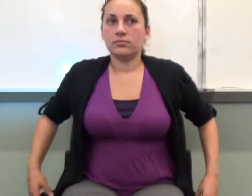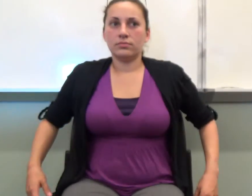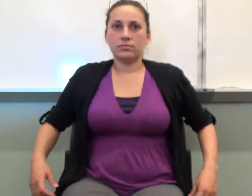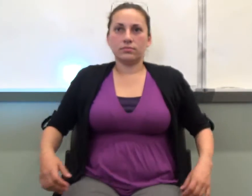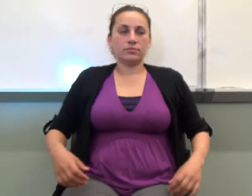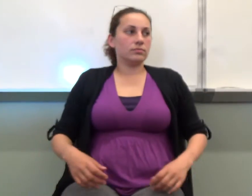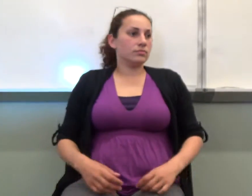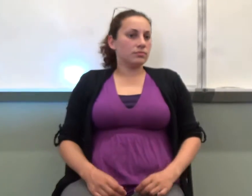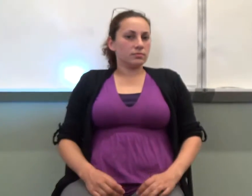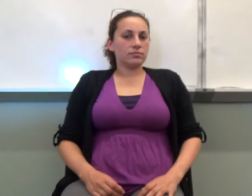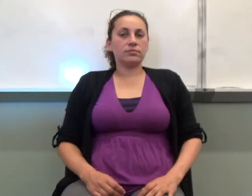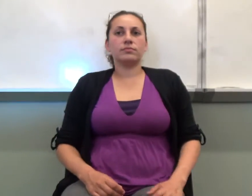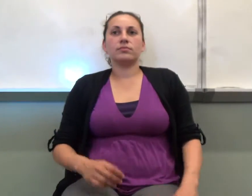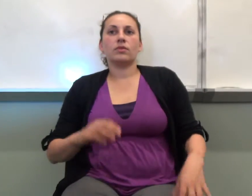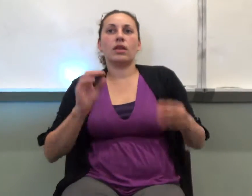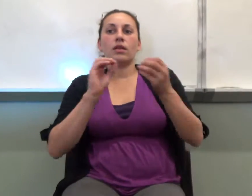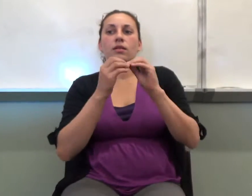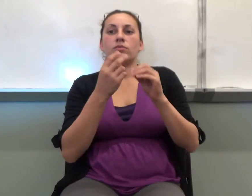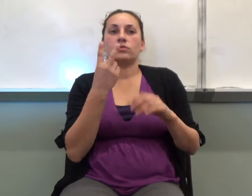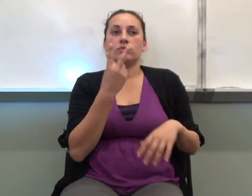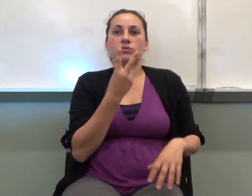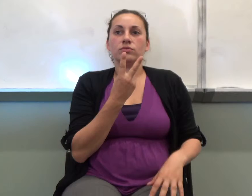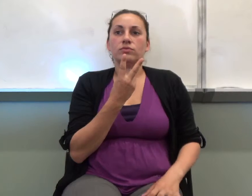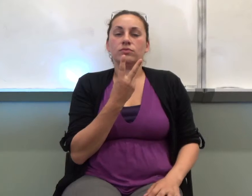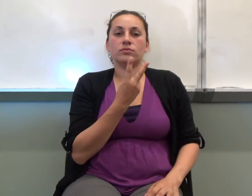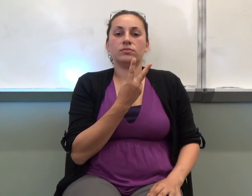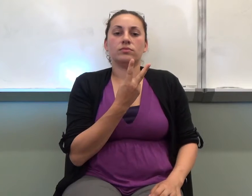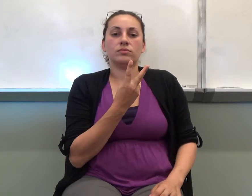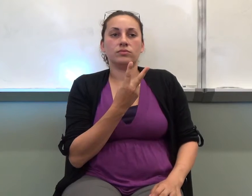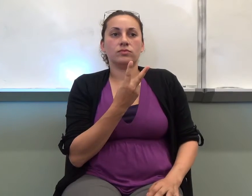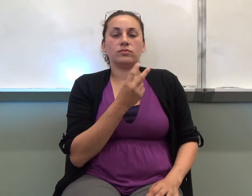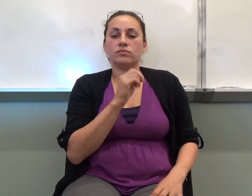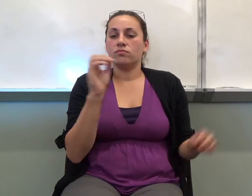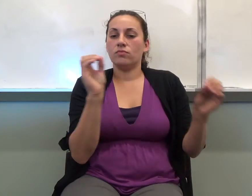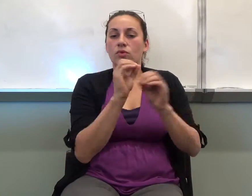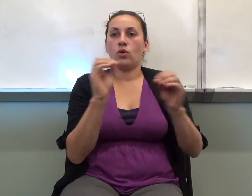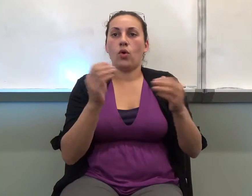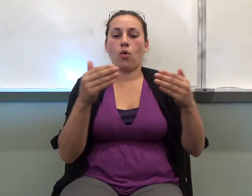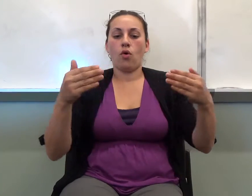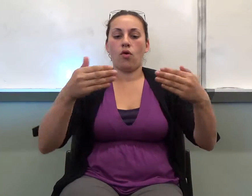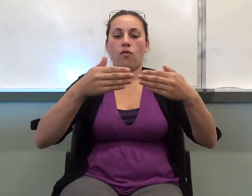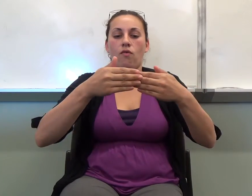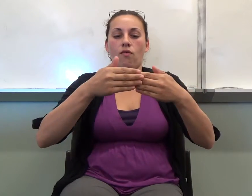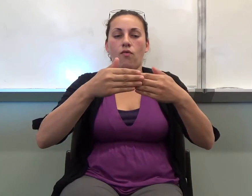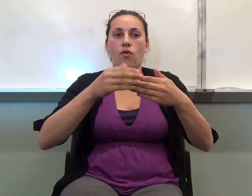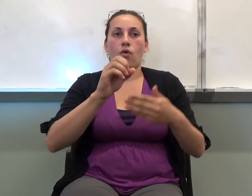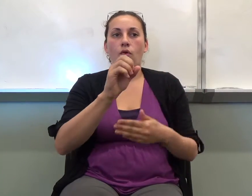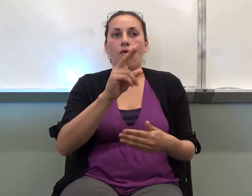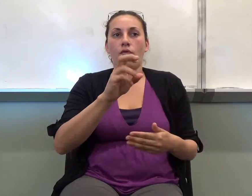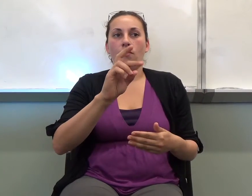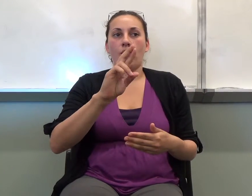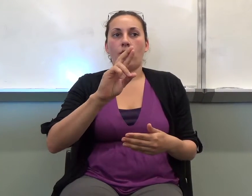Number two, there is no overlap.